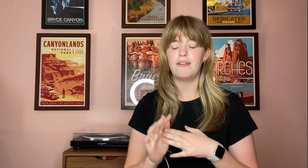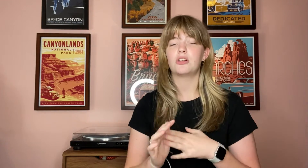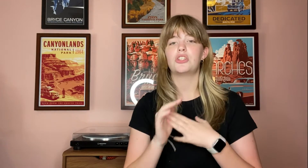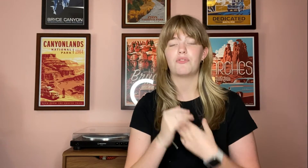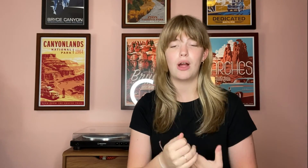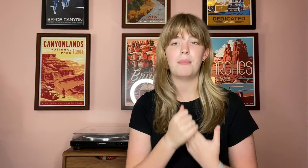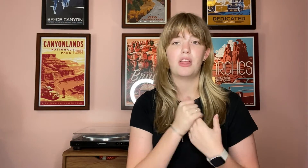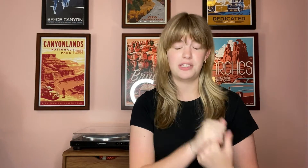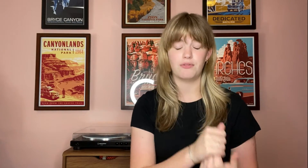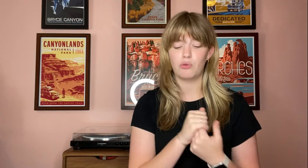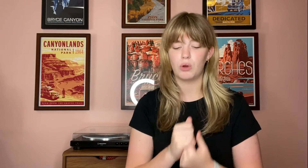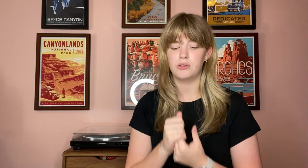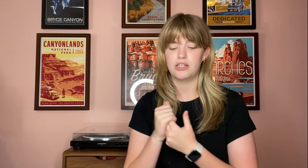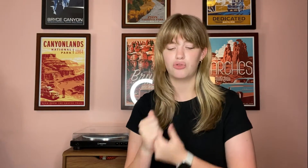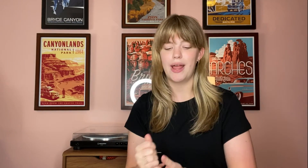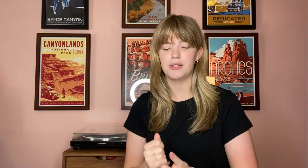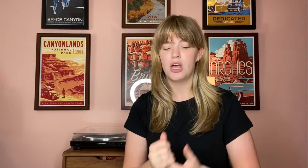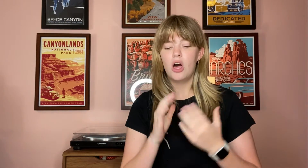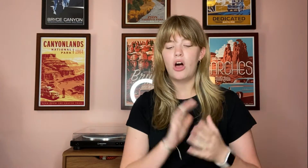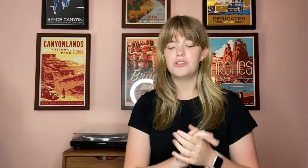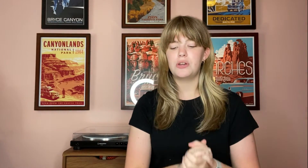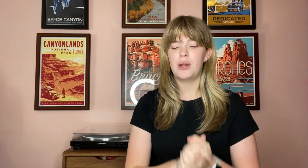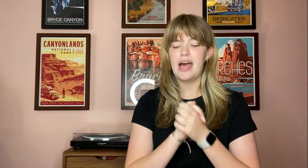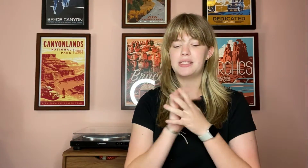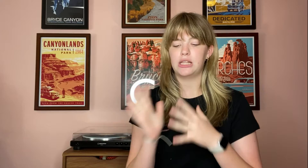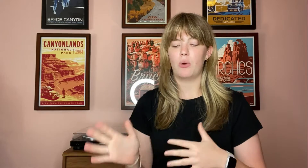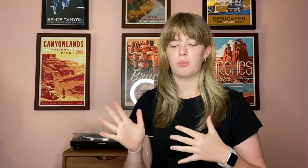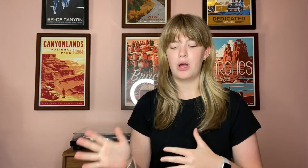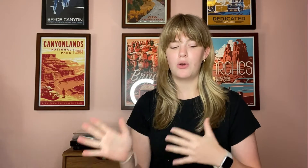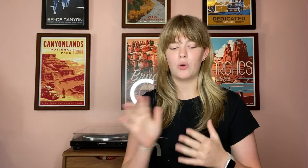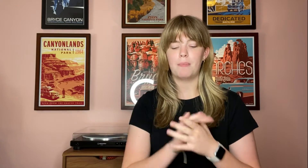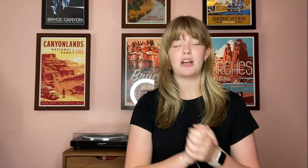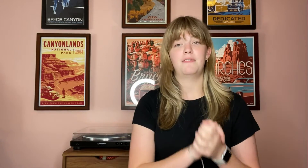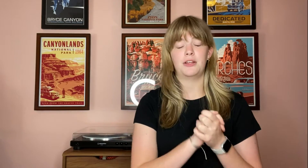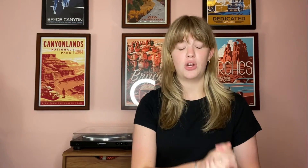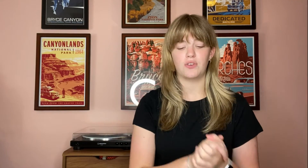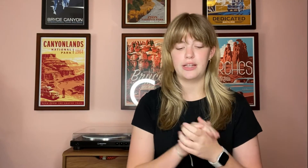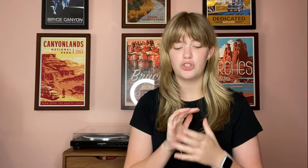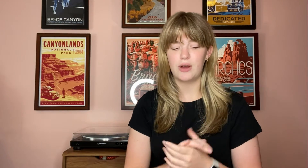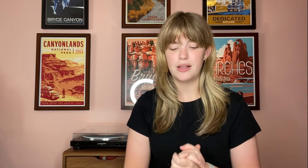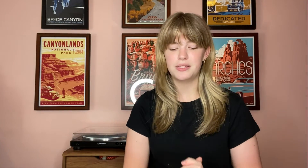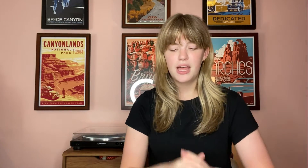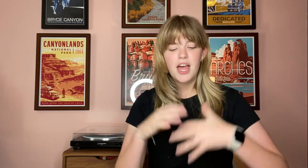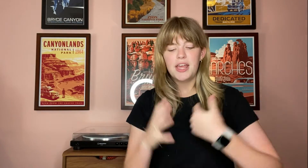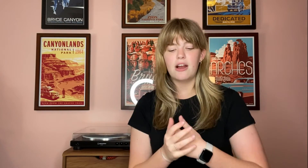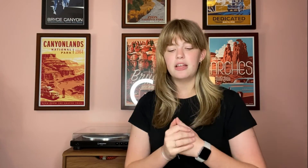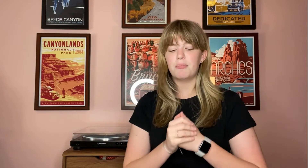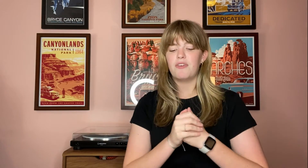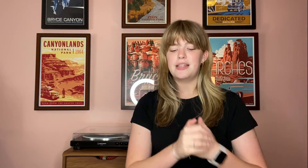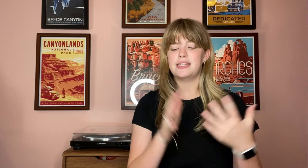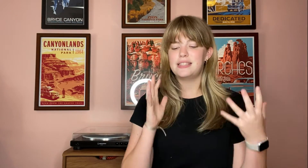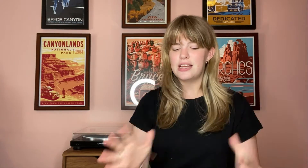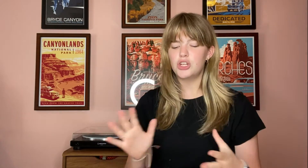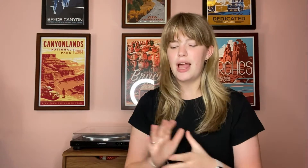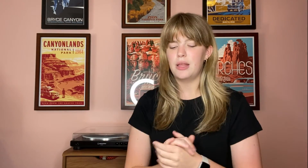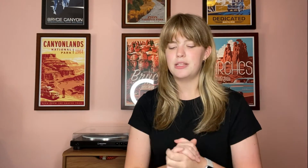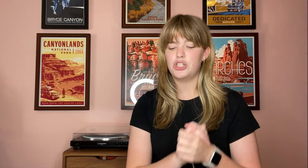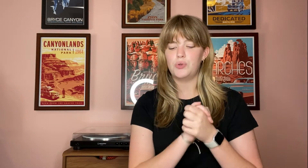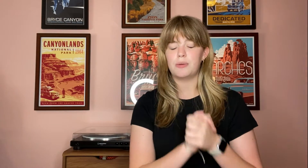travelers from different roads and trails, also known as the Lower Road or Butterfield Overland Trails. The area provides essential elements to support